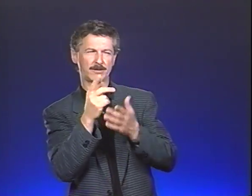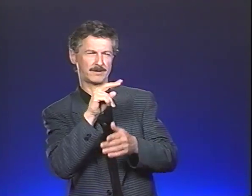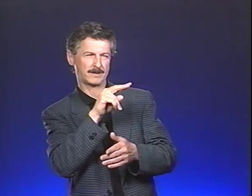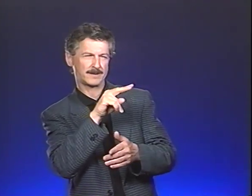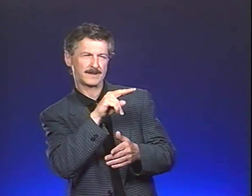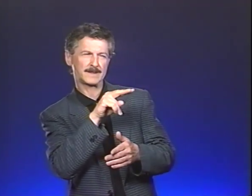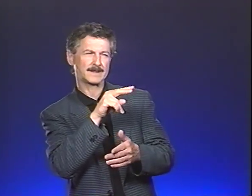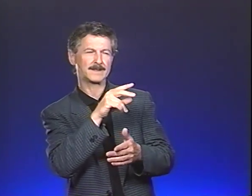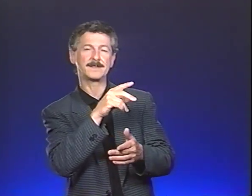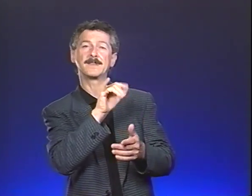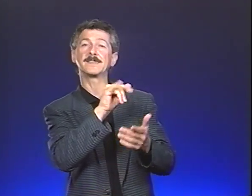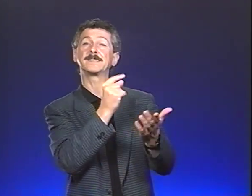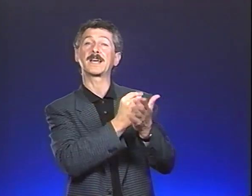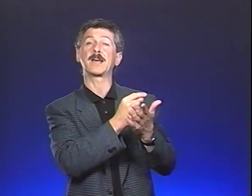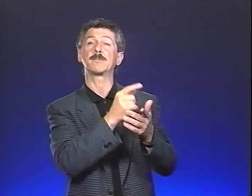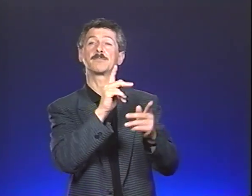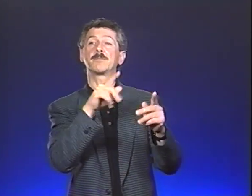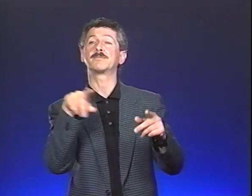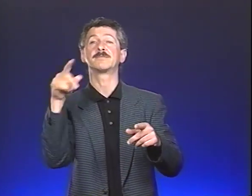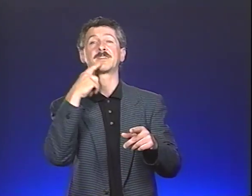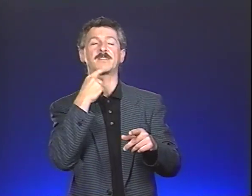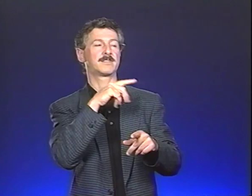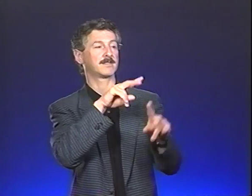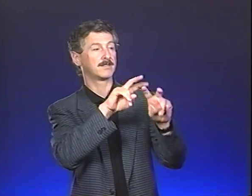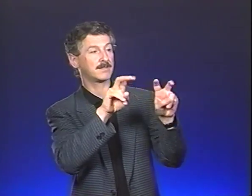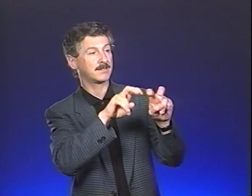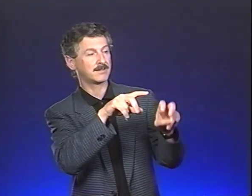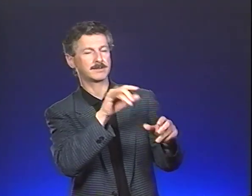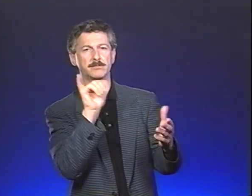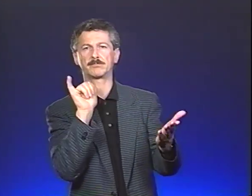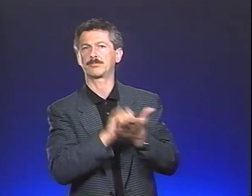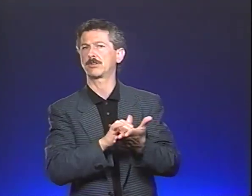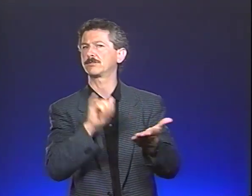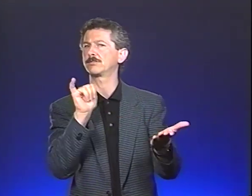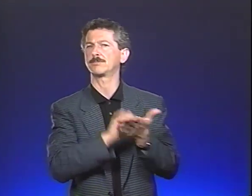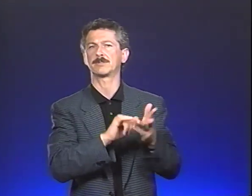attempted to divide signs into constituent parts.